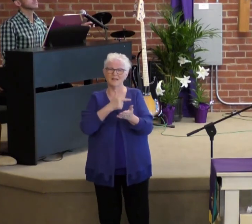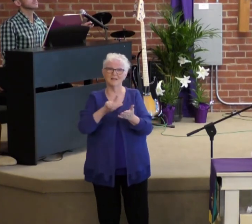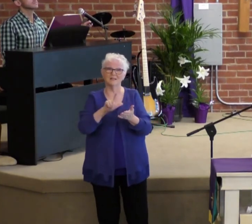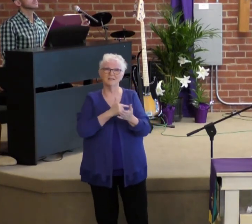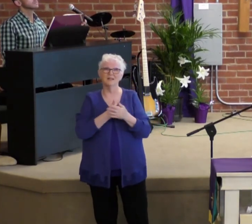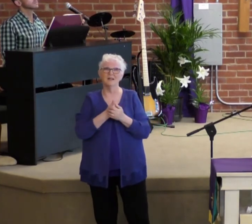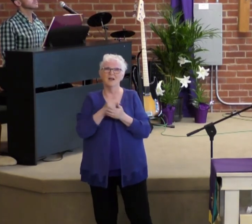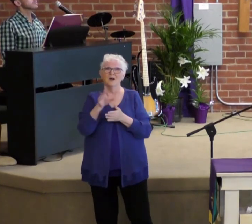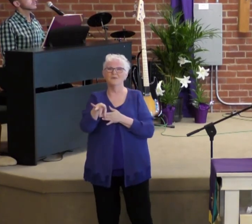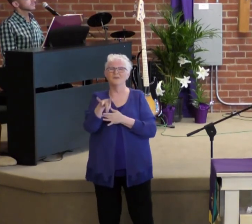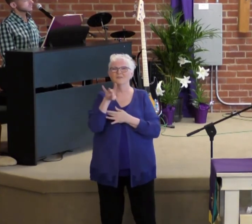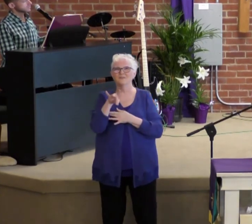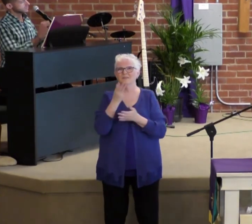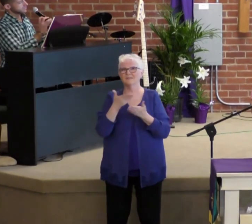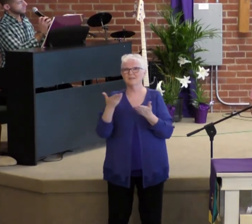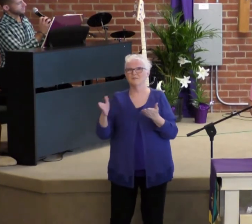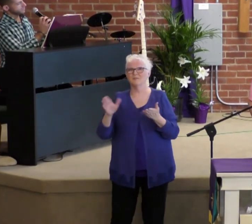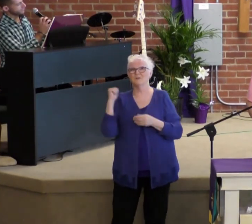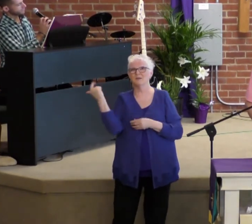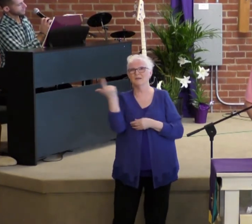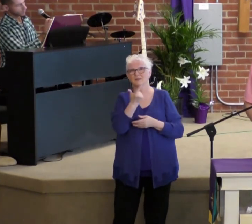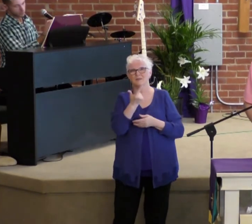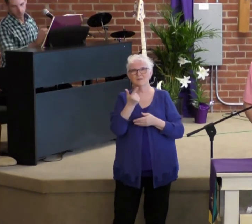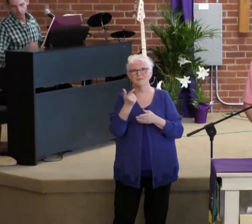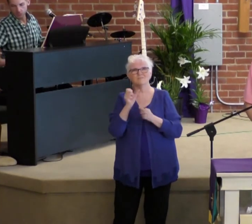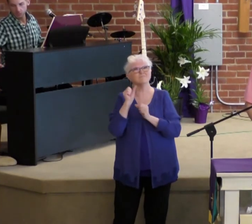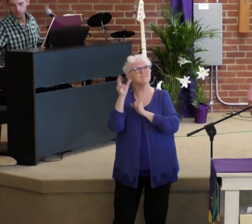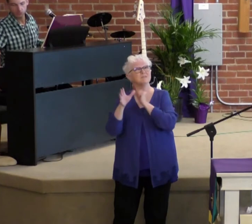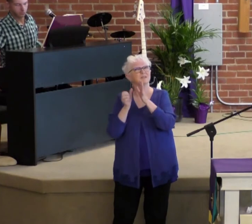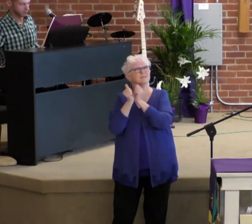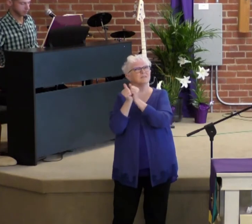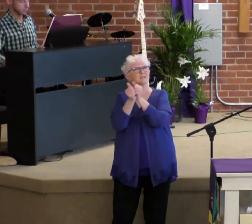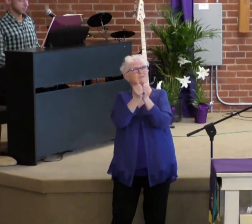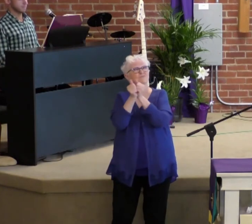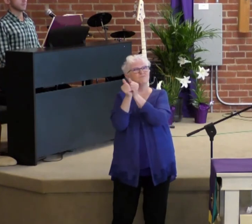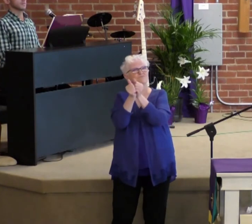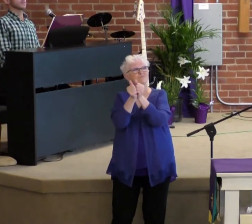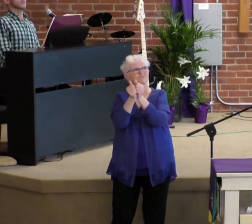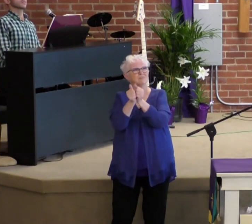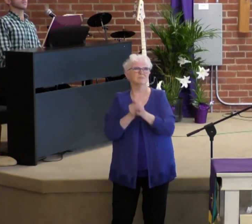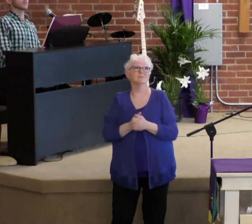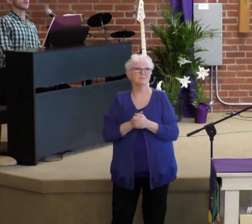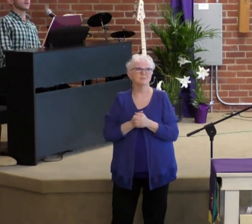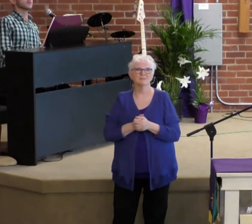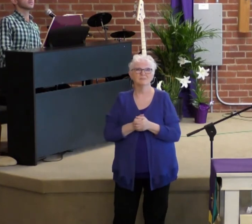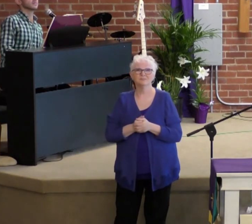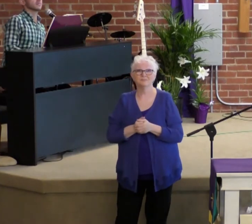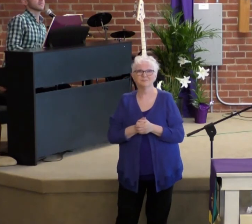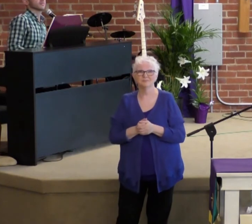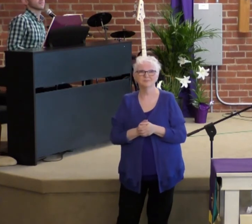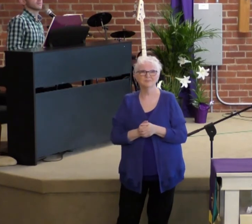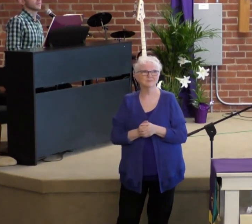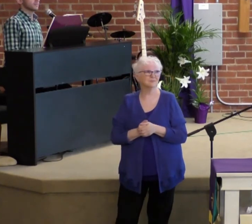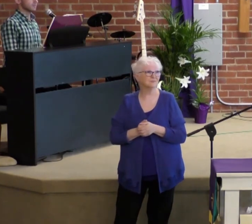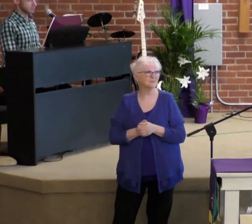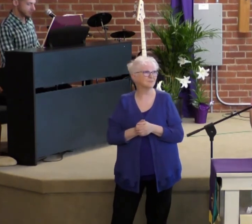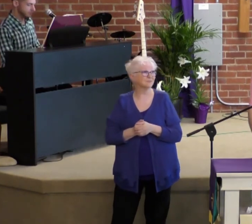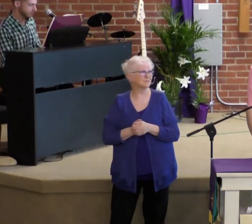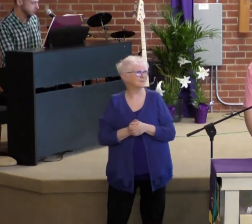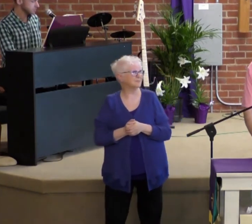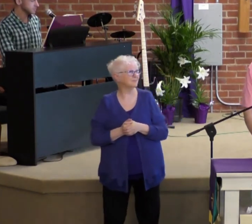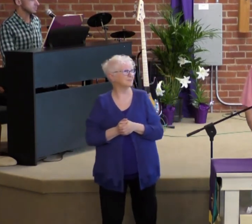you to find us something that we can all sing together, and we'll follow you.